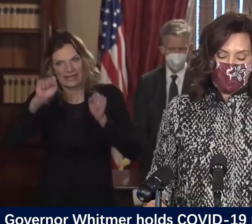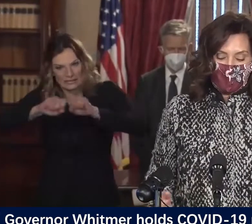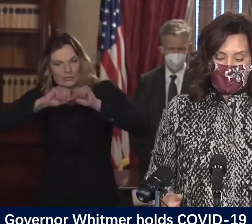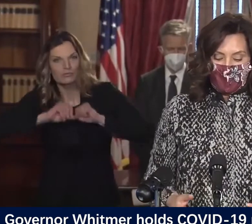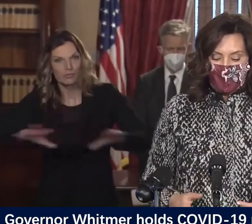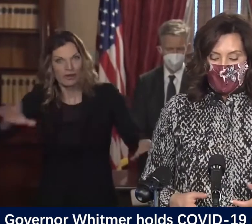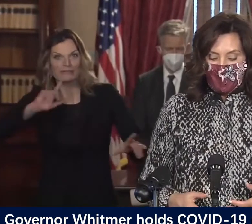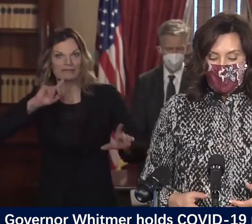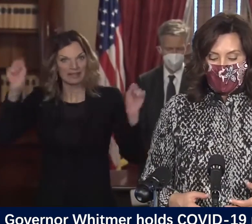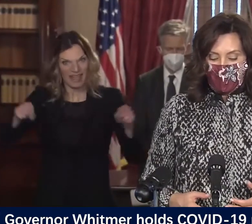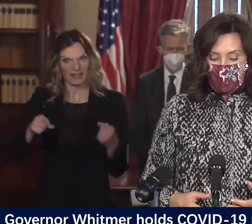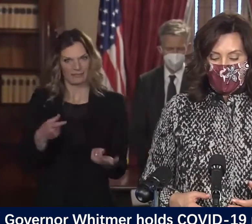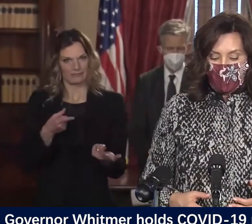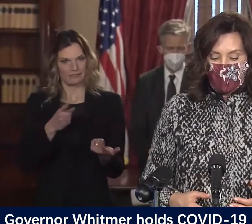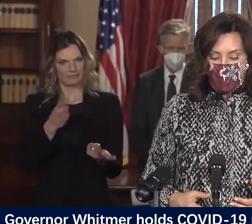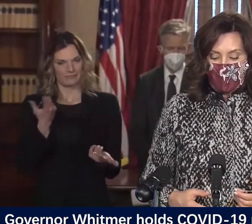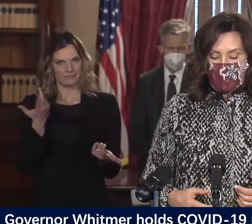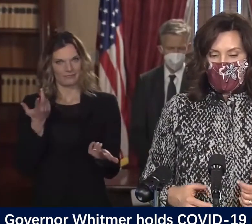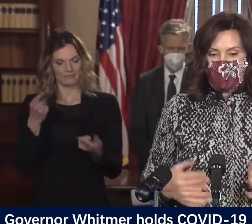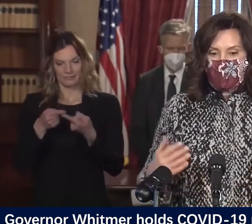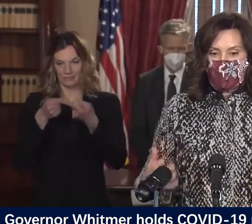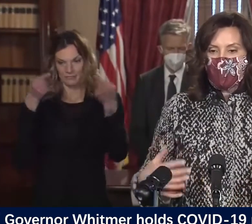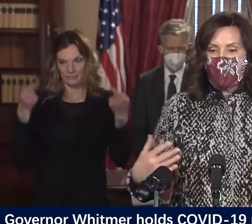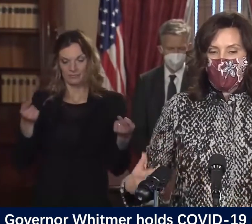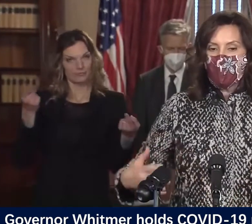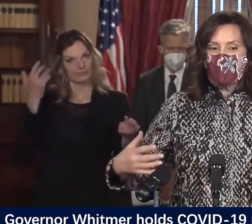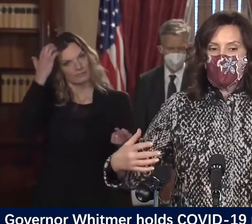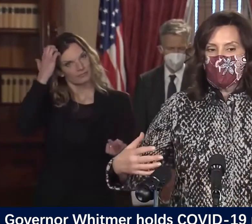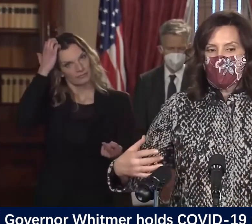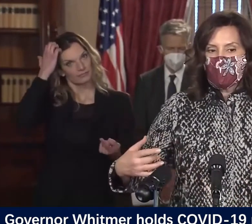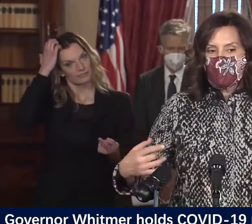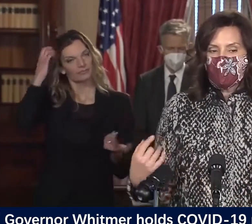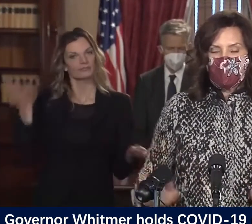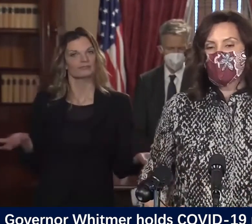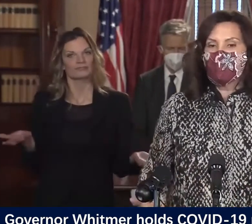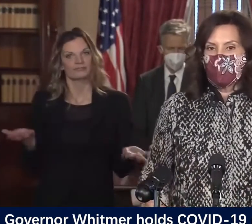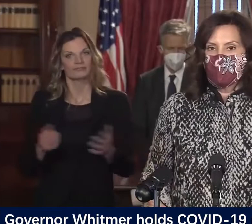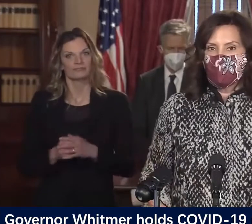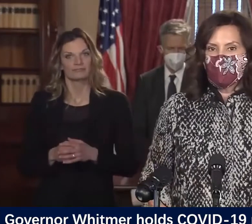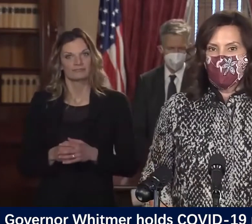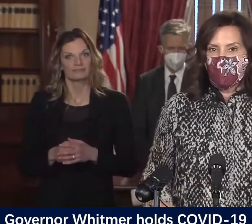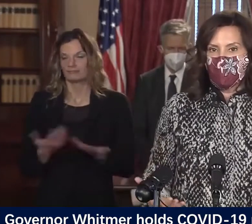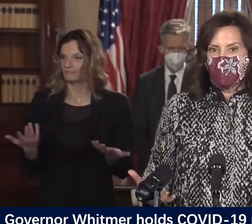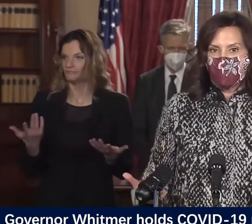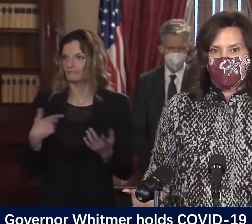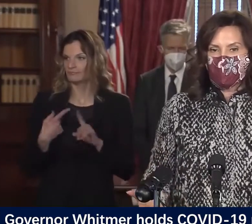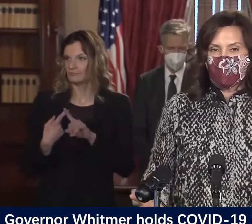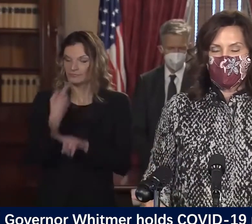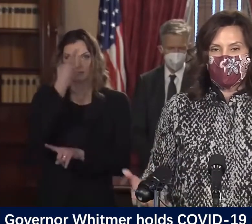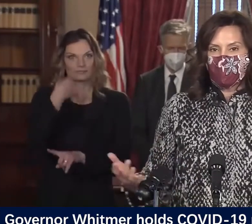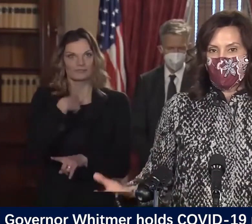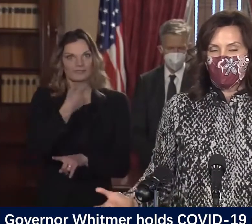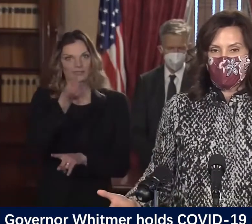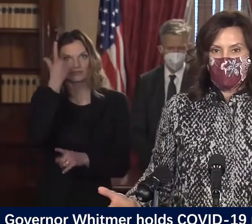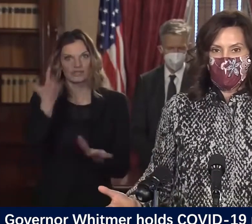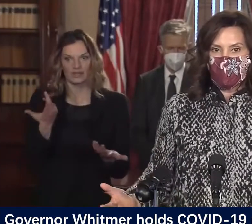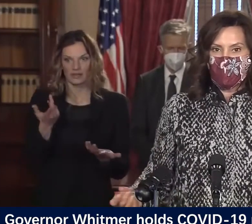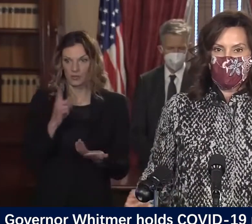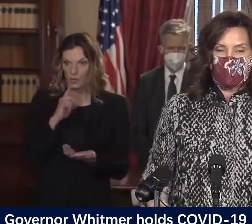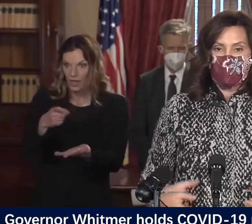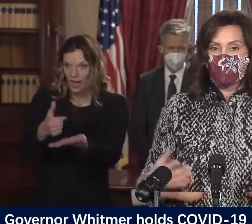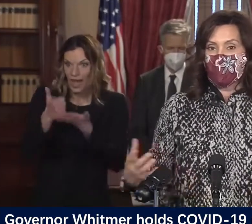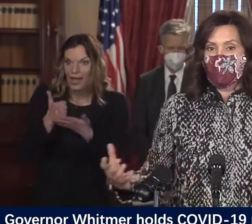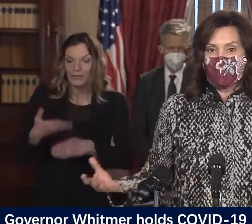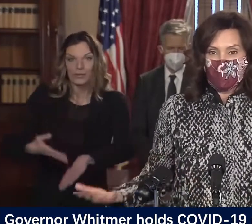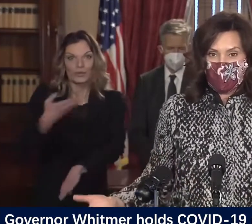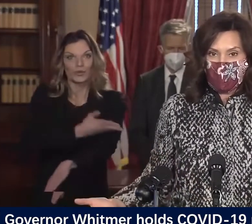event. And it did no good for our state. It didn't change any